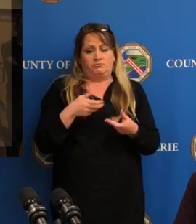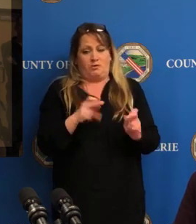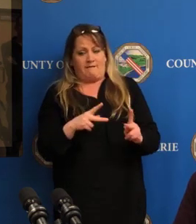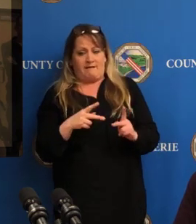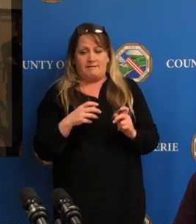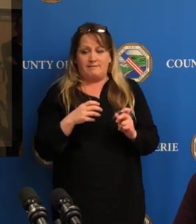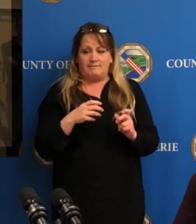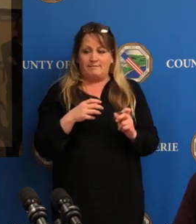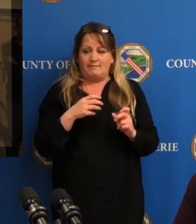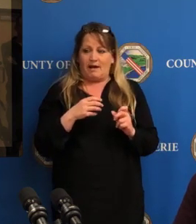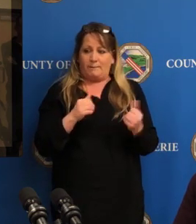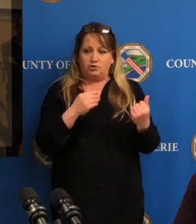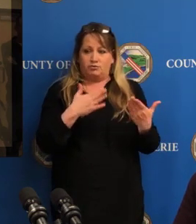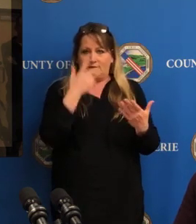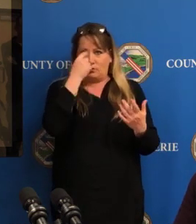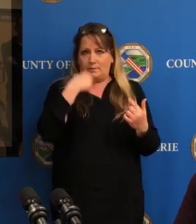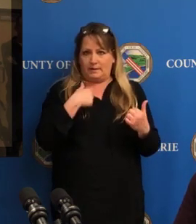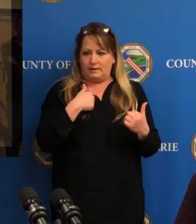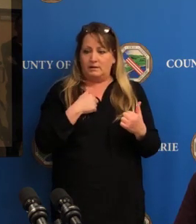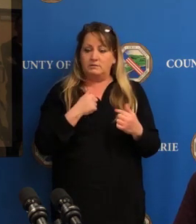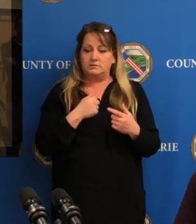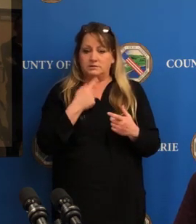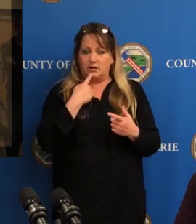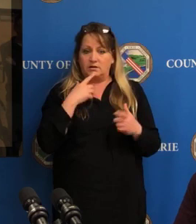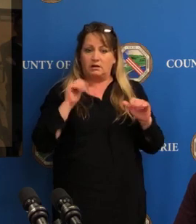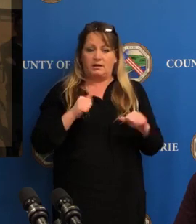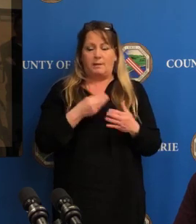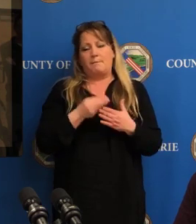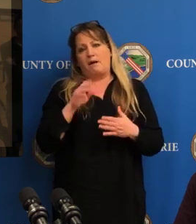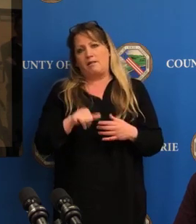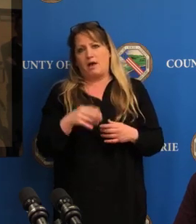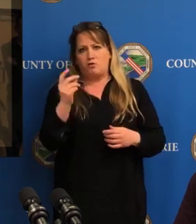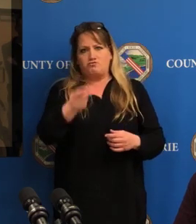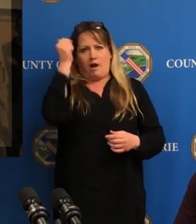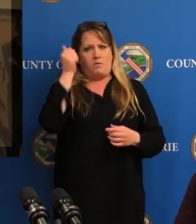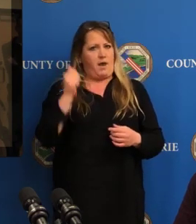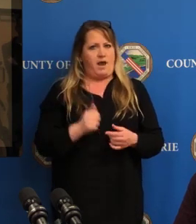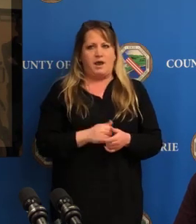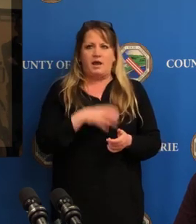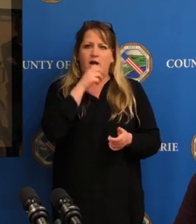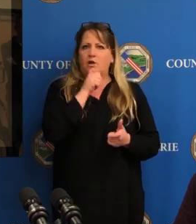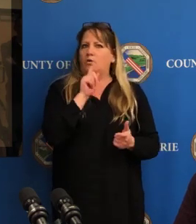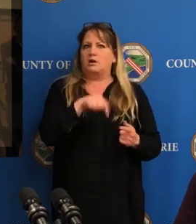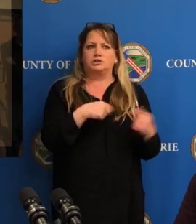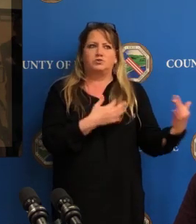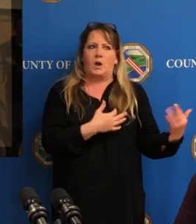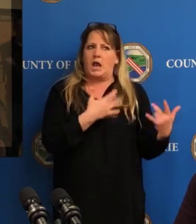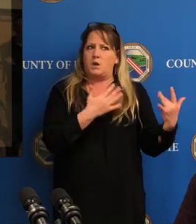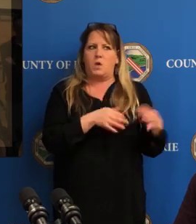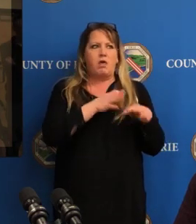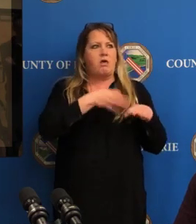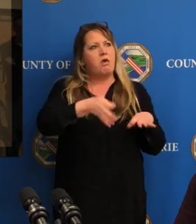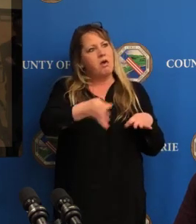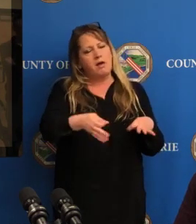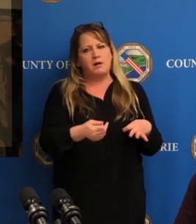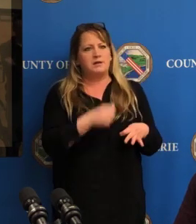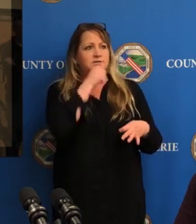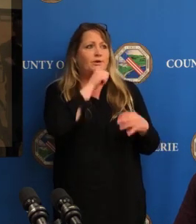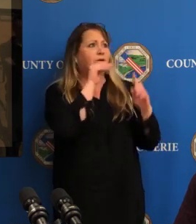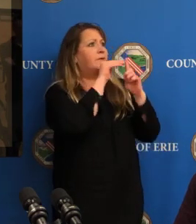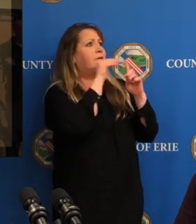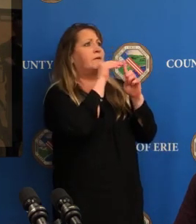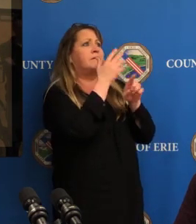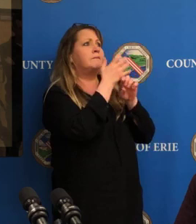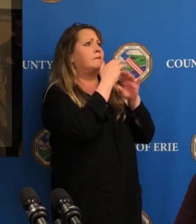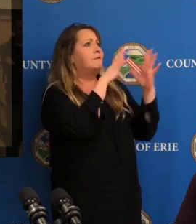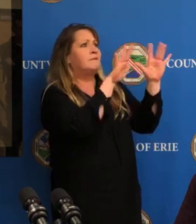have in an emergency anyway, but authorizing me to make these type of purchases on a snap decision as to rather than having to approach the legislature